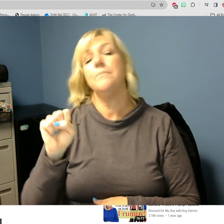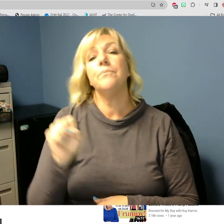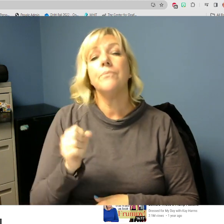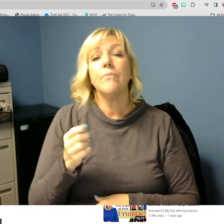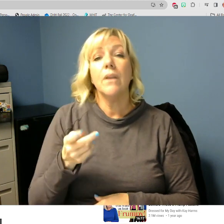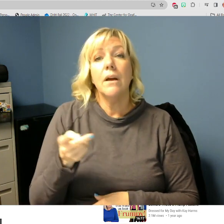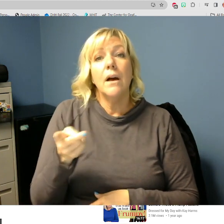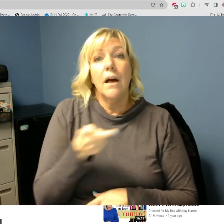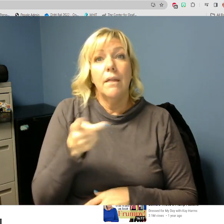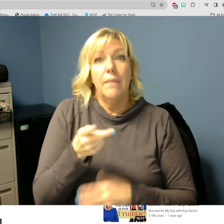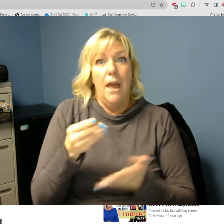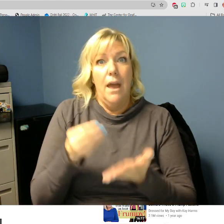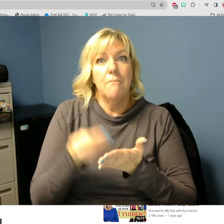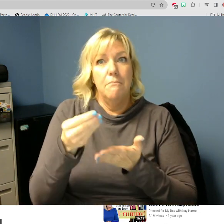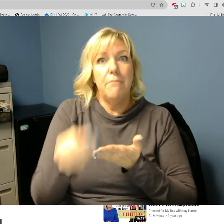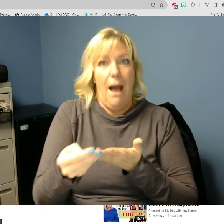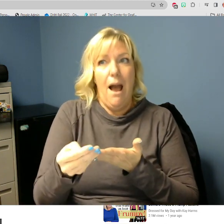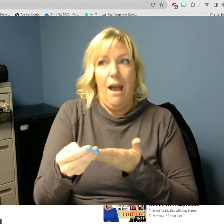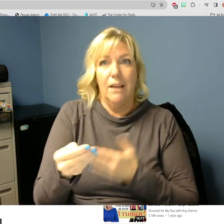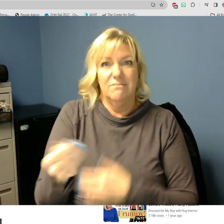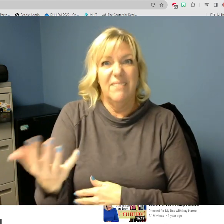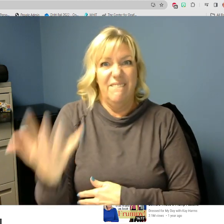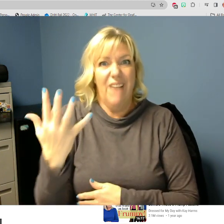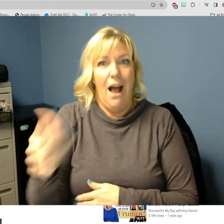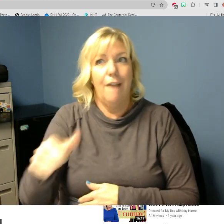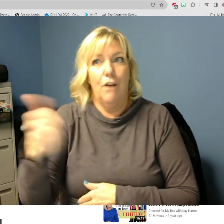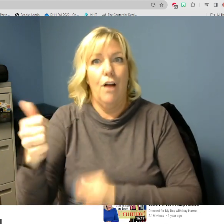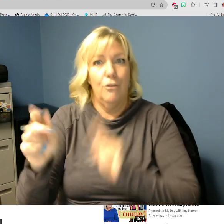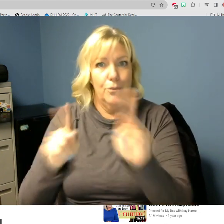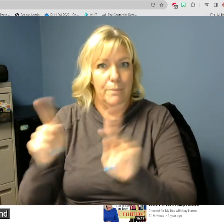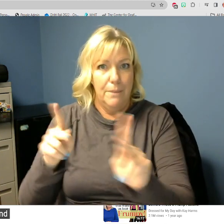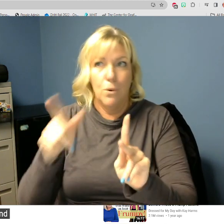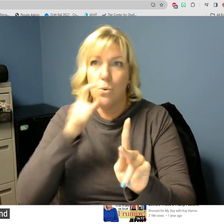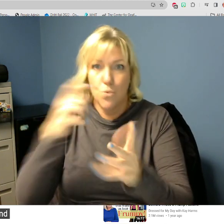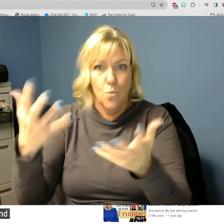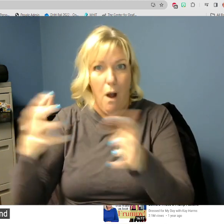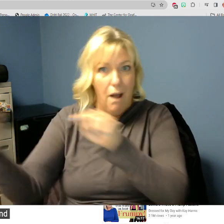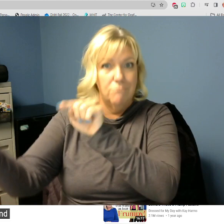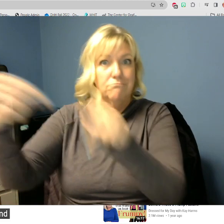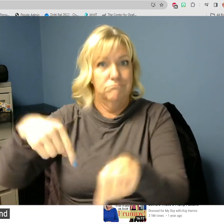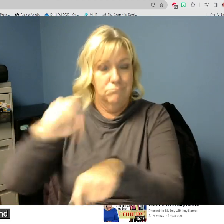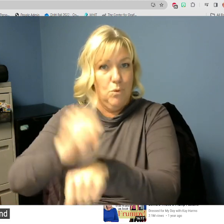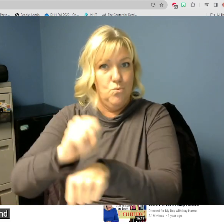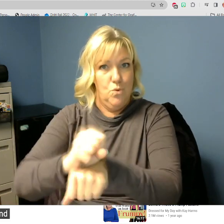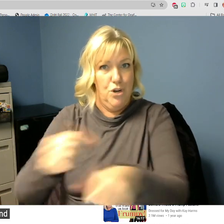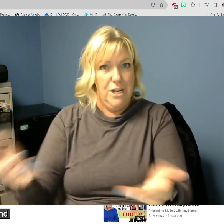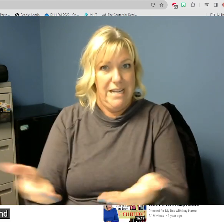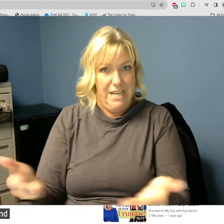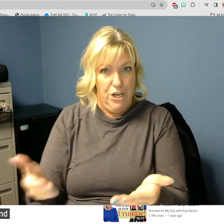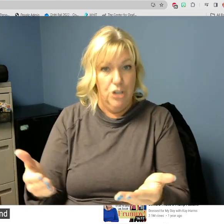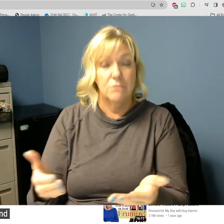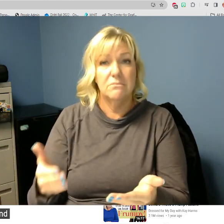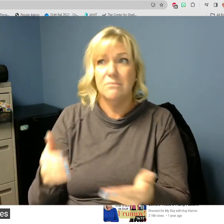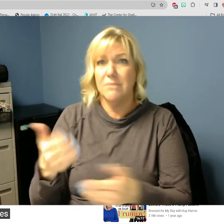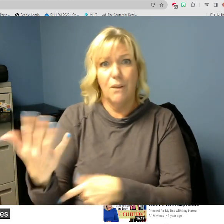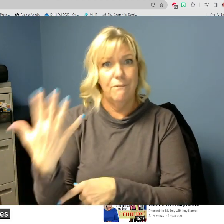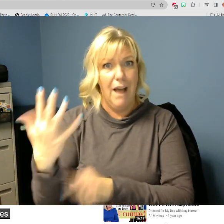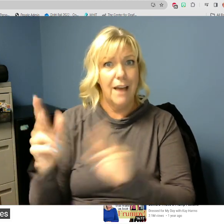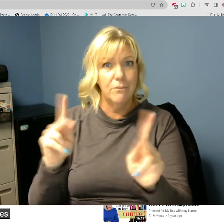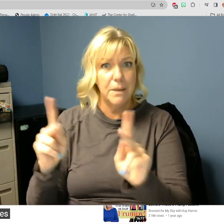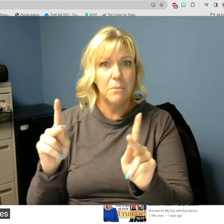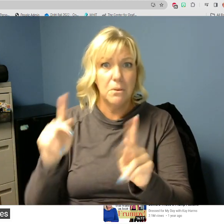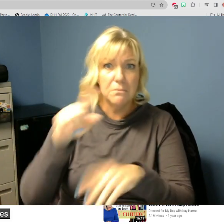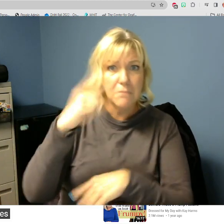purchase head rights of 5 other individuals. Some of these individuals are white and some of them are black.